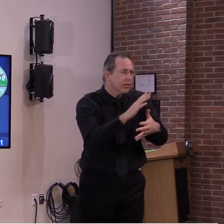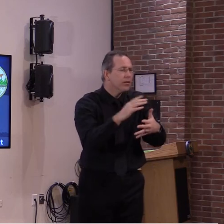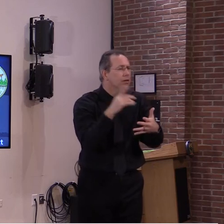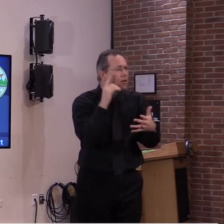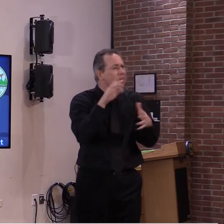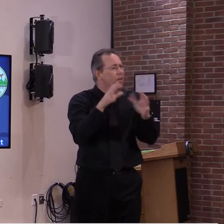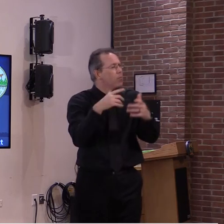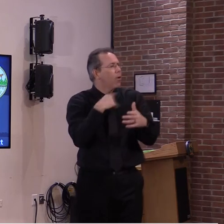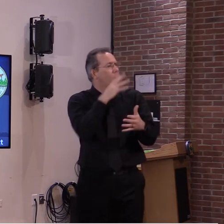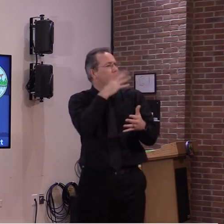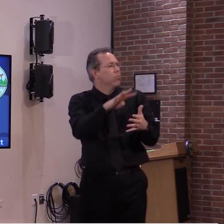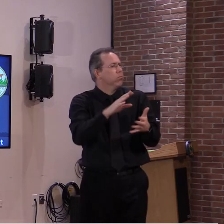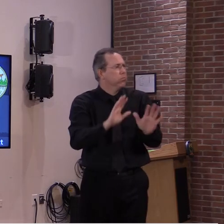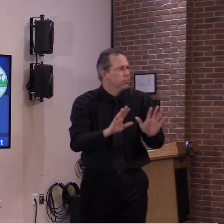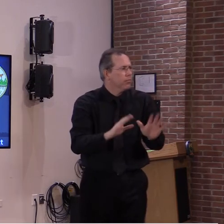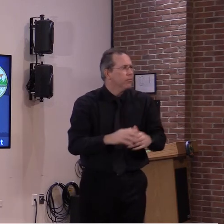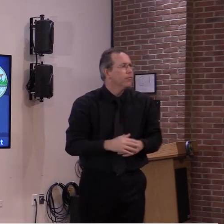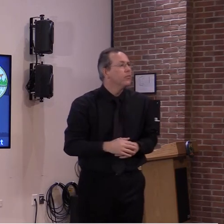federal allocations.